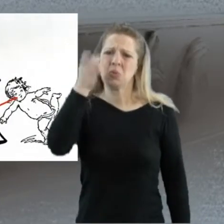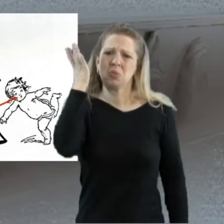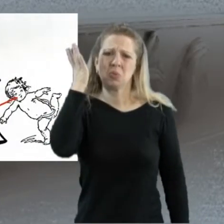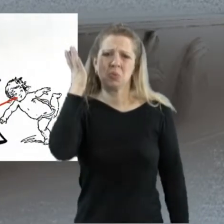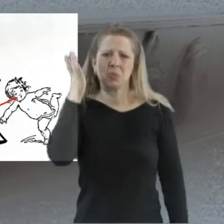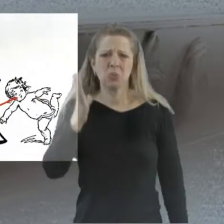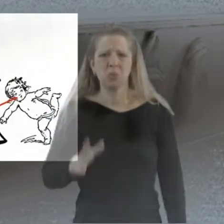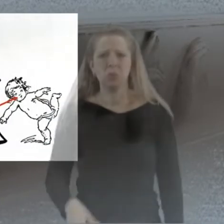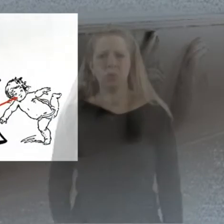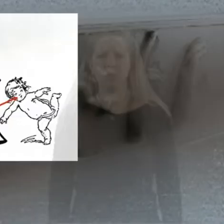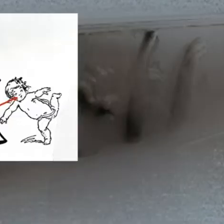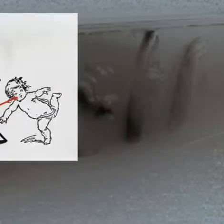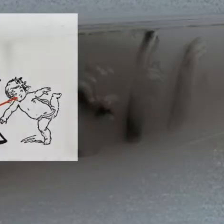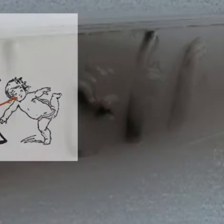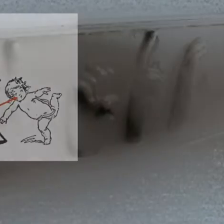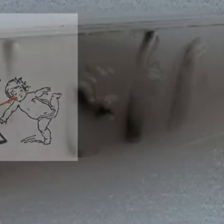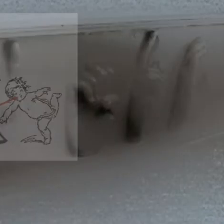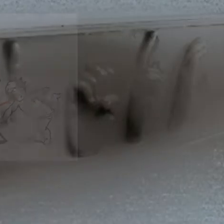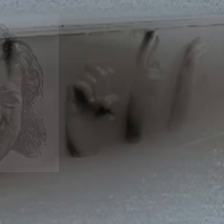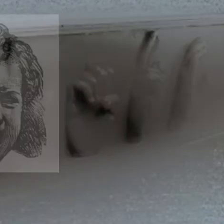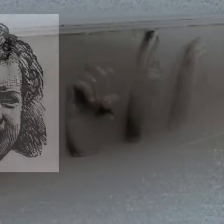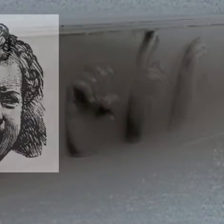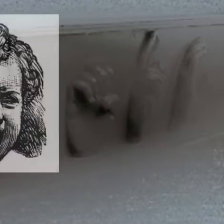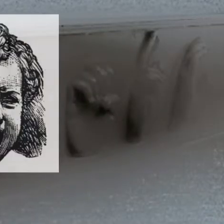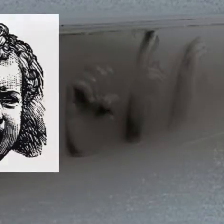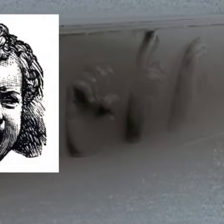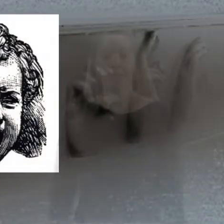His right cheek burned badly.